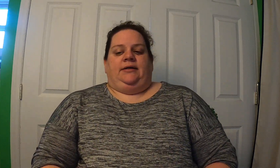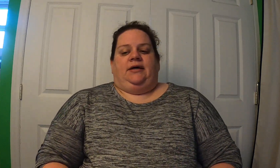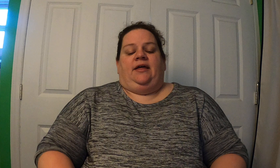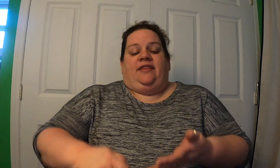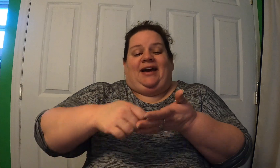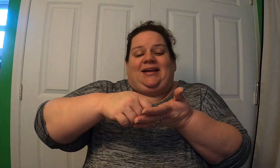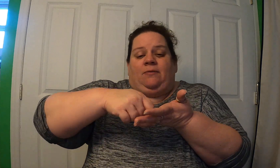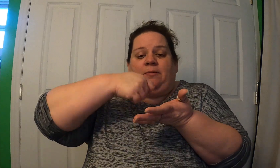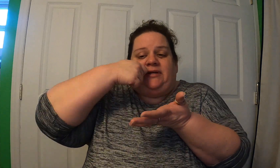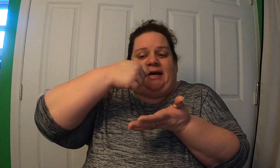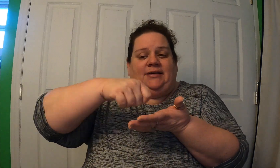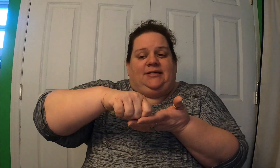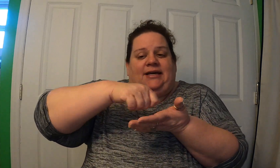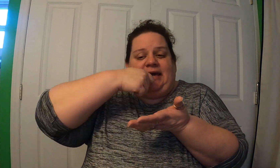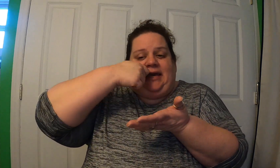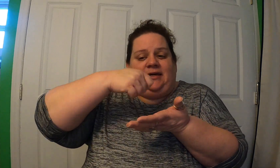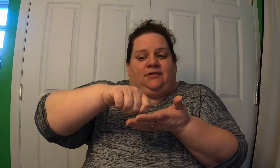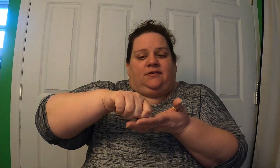right. Then can we pretend to eat?